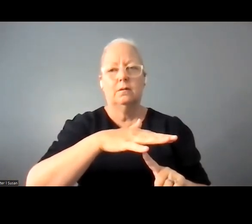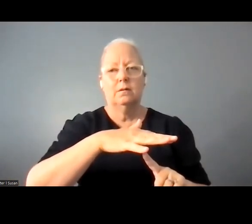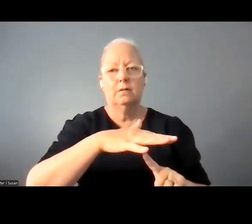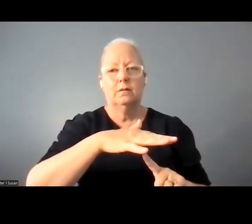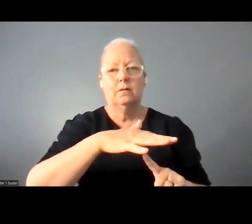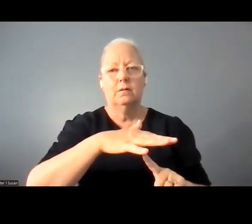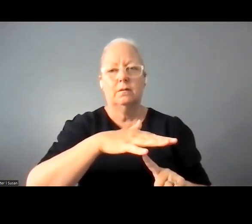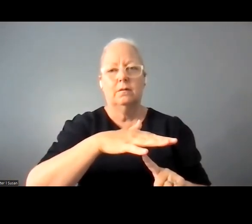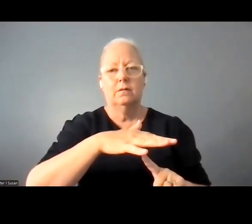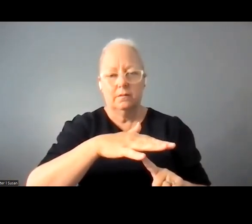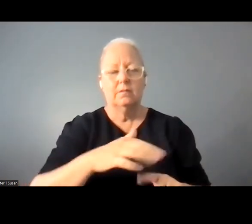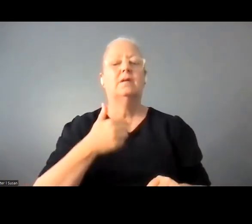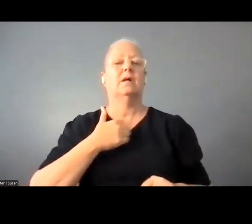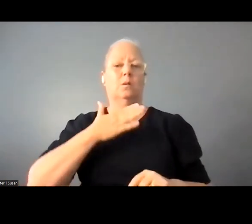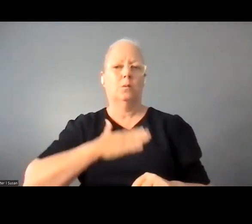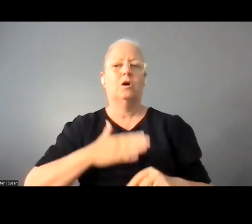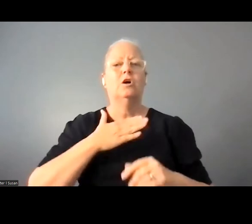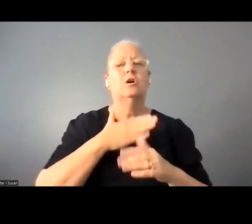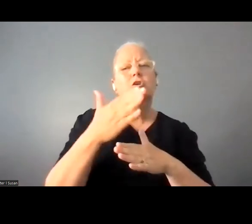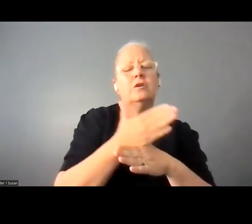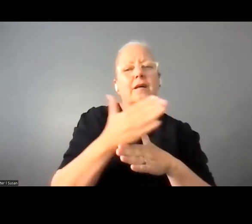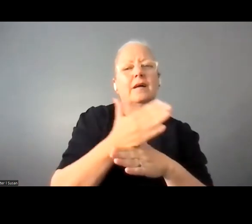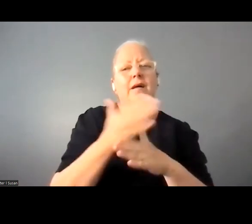I'm going to share